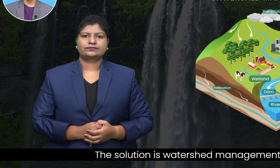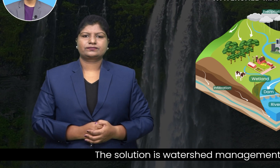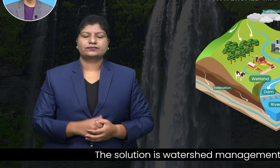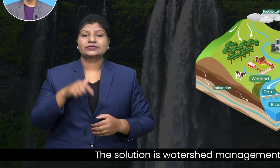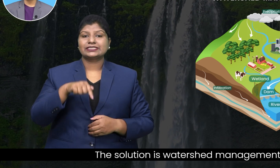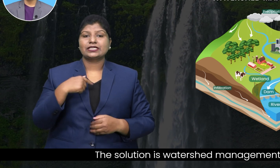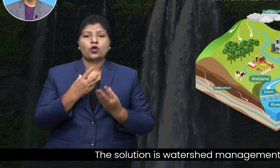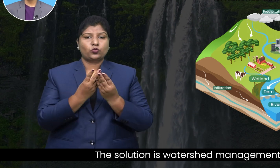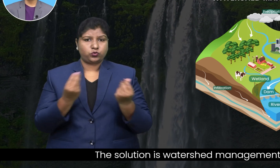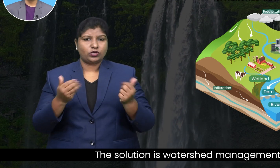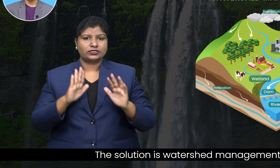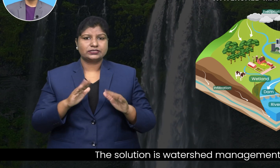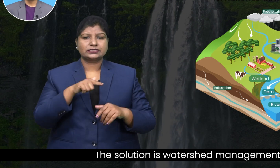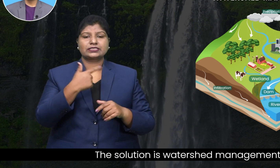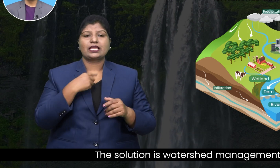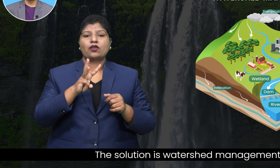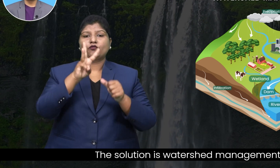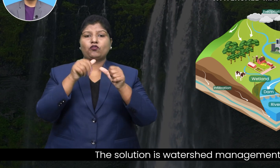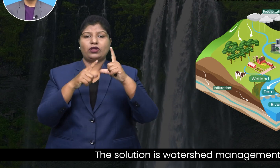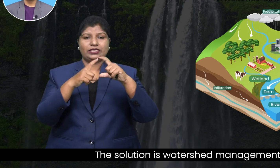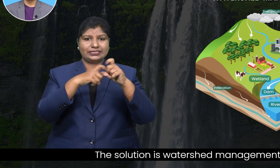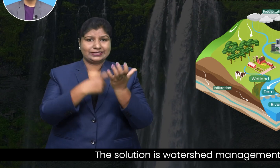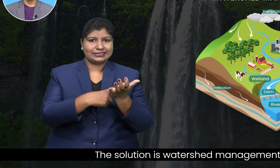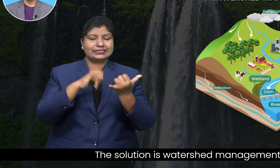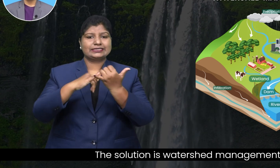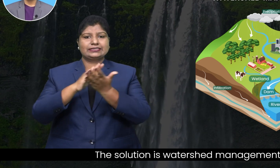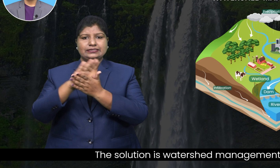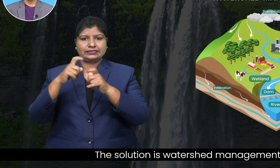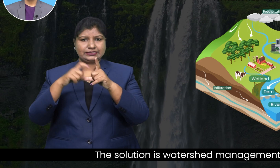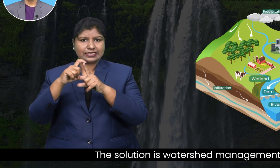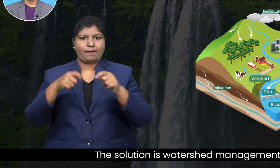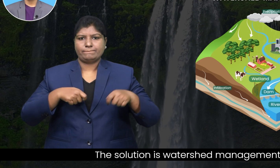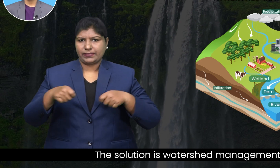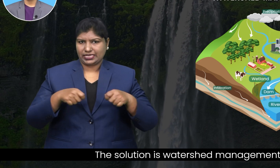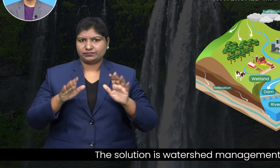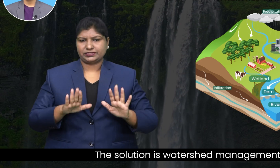The solution is watershed management.